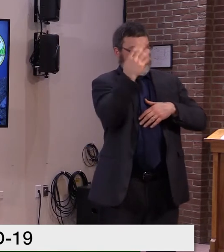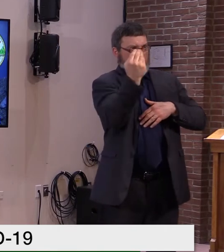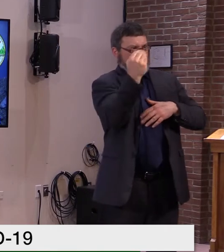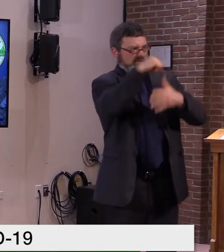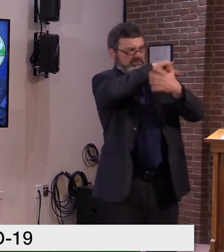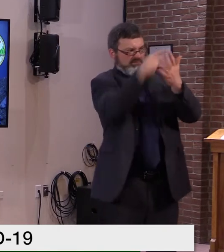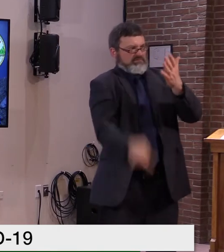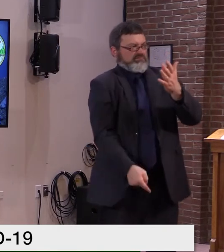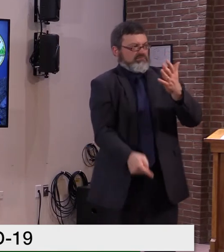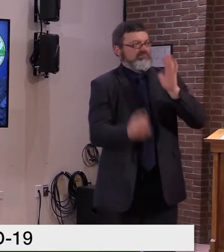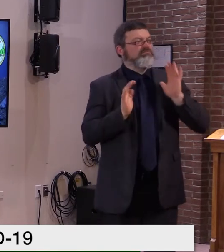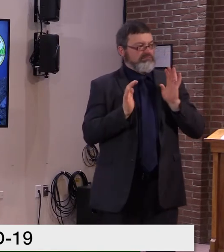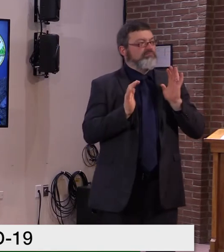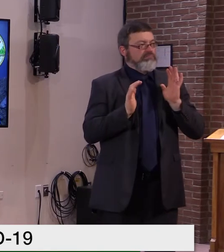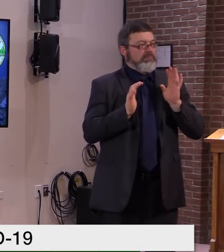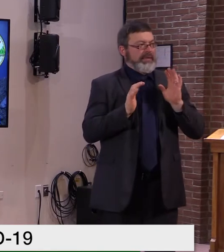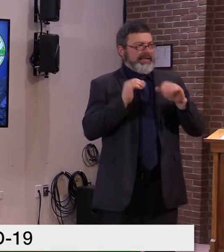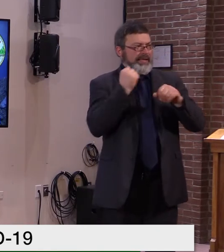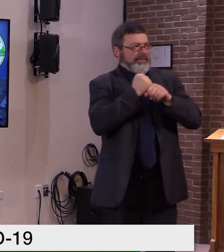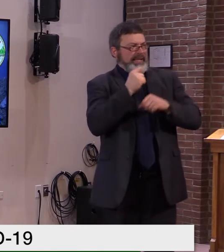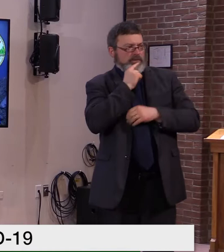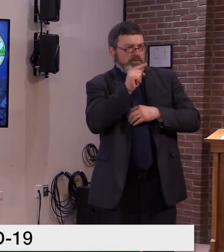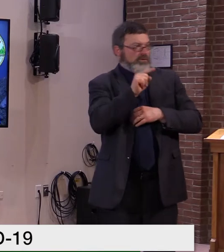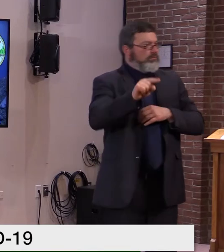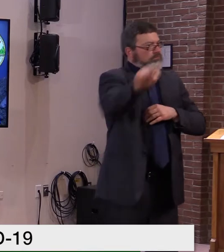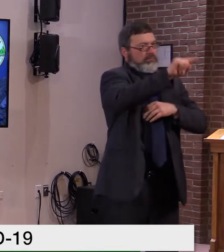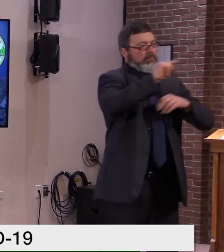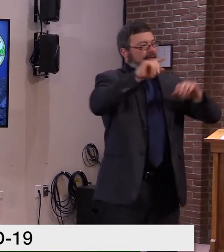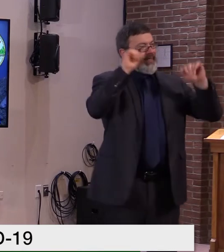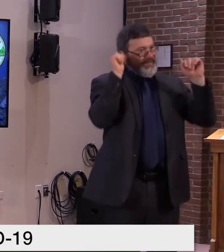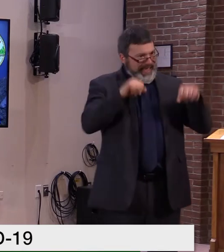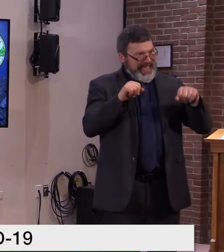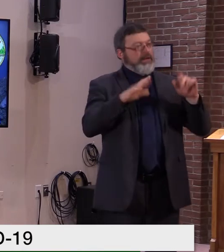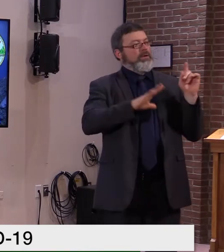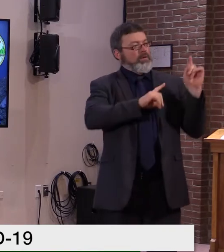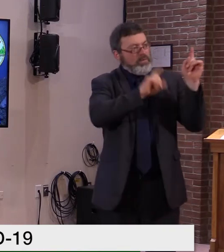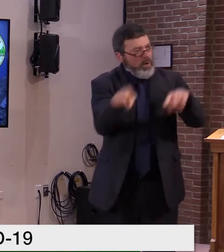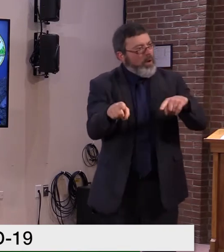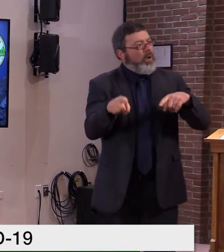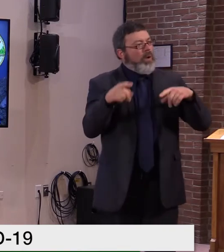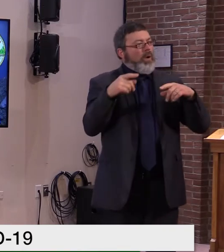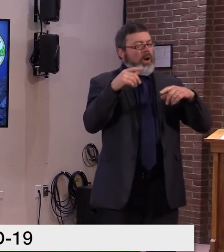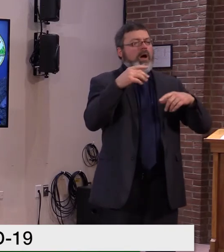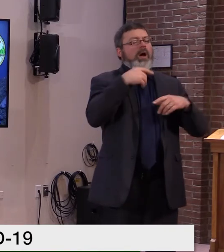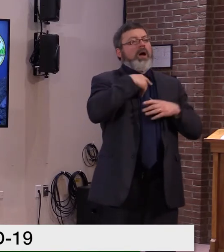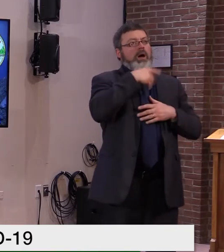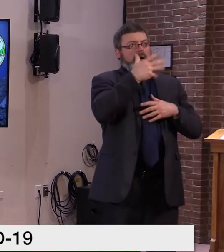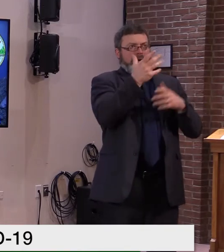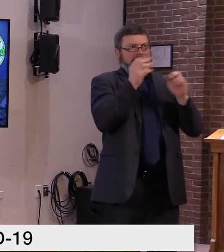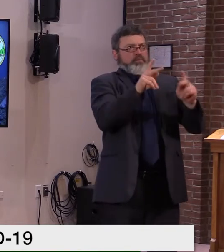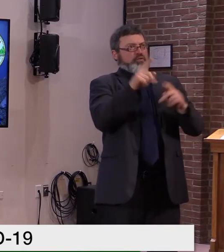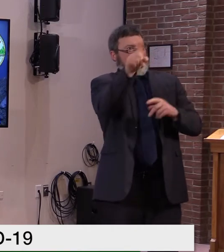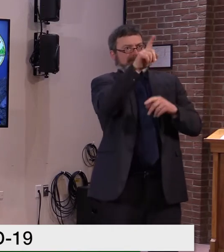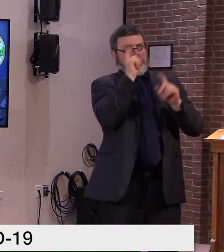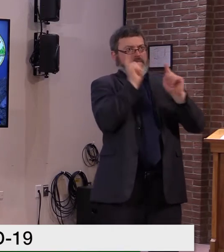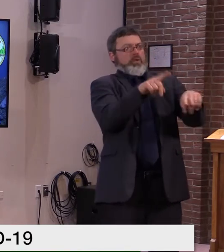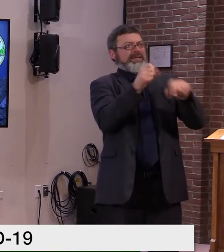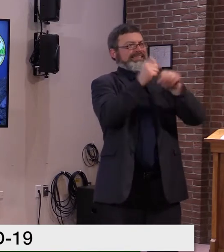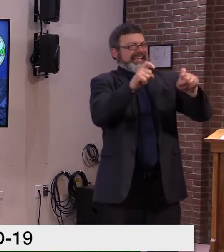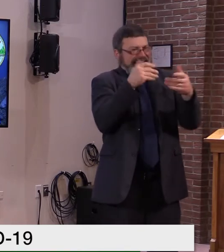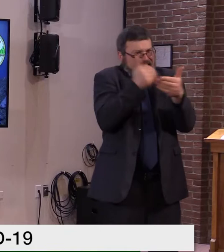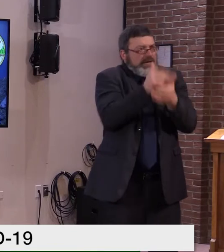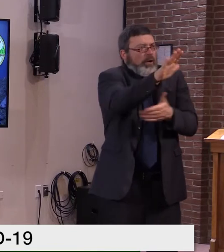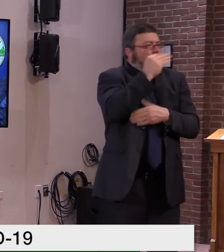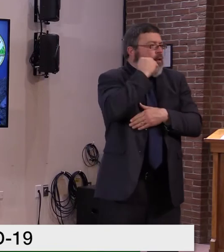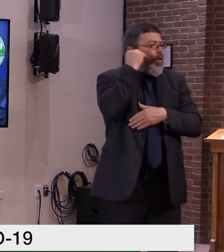is crucial to our success in keeping Vermonters healthy and safe. And we will be adding on to that